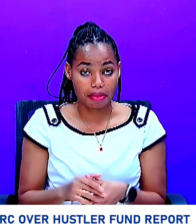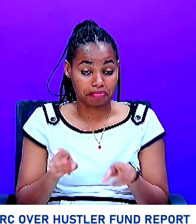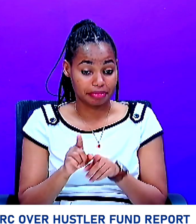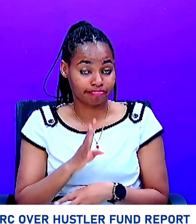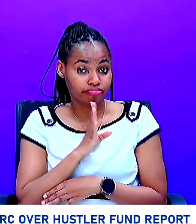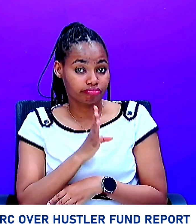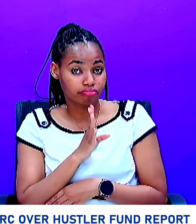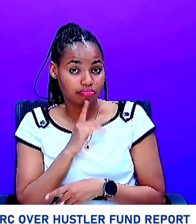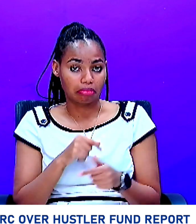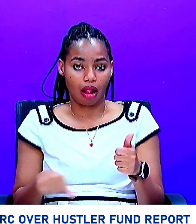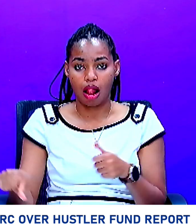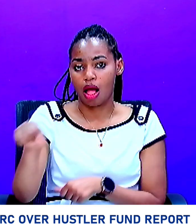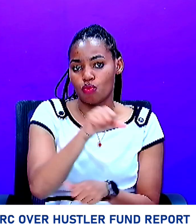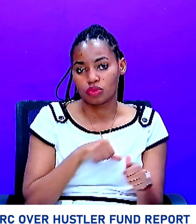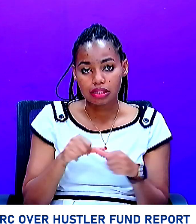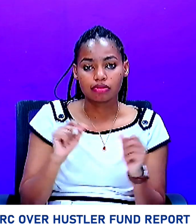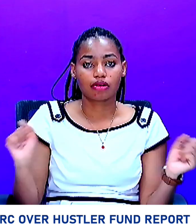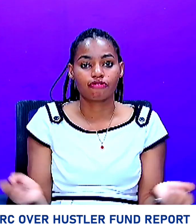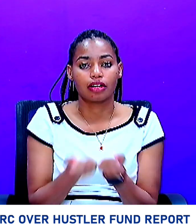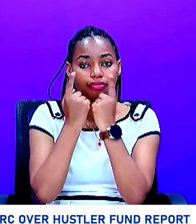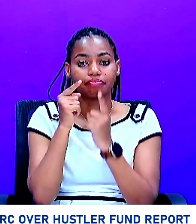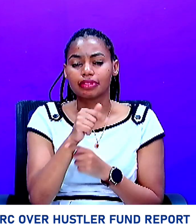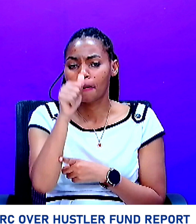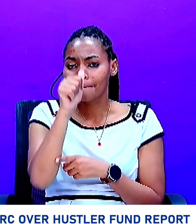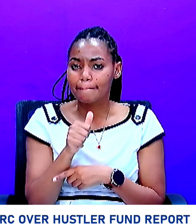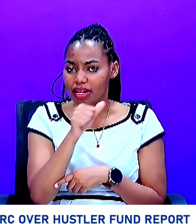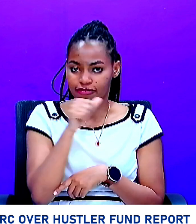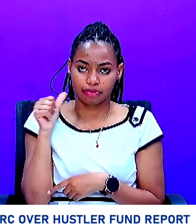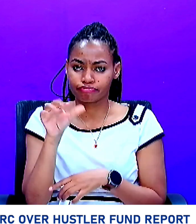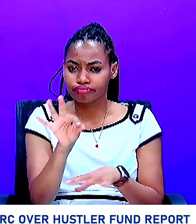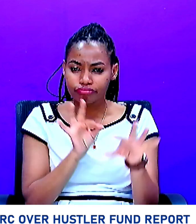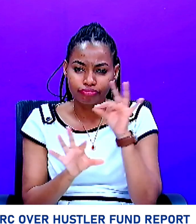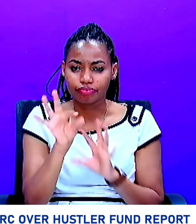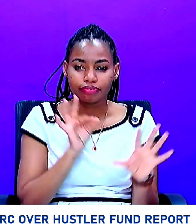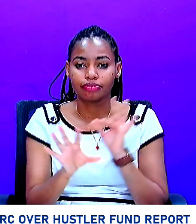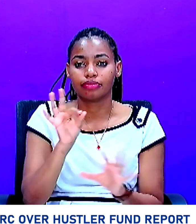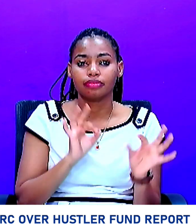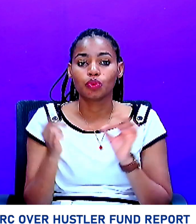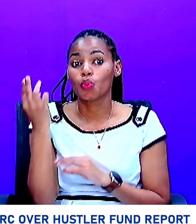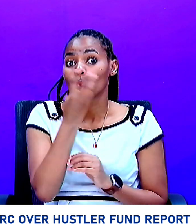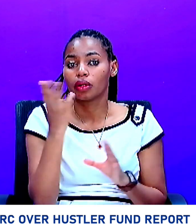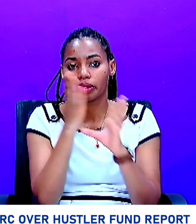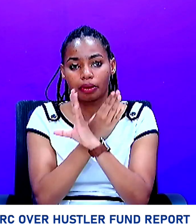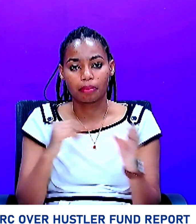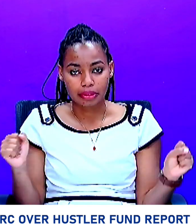funds had failed to foster enterprise or create meaningful jobs, suggesting it was a path for